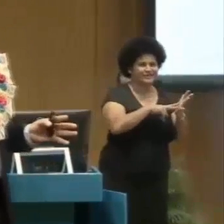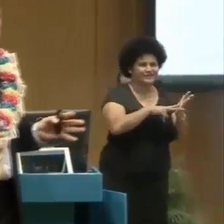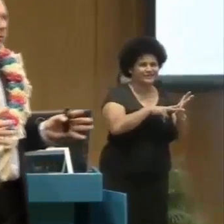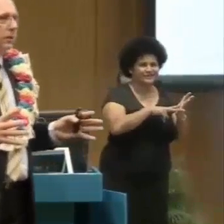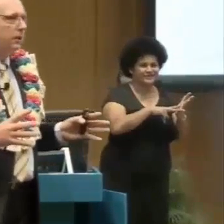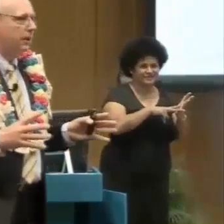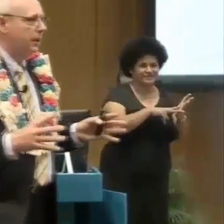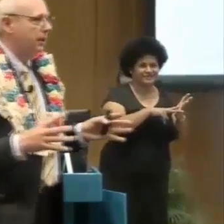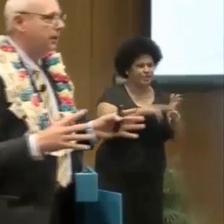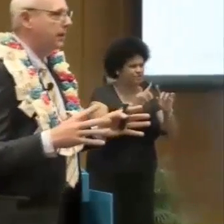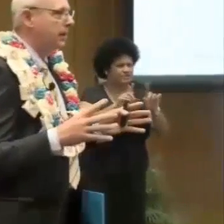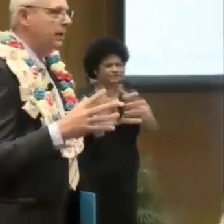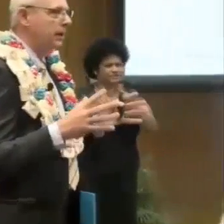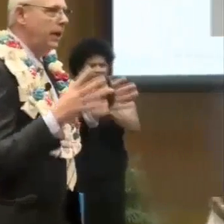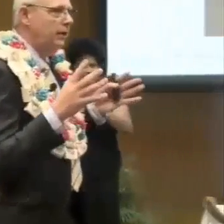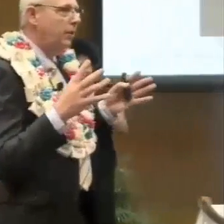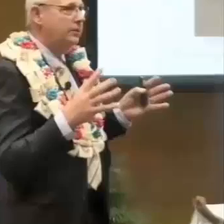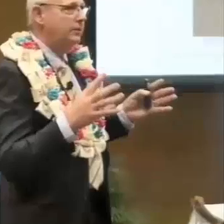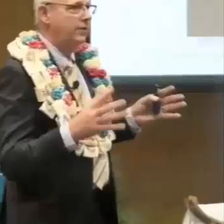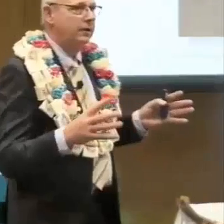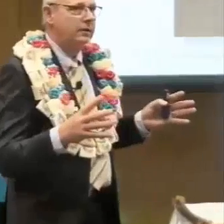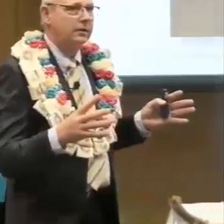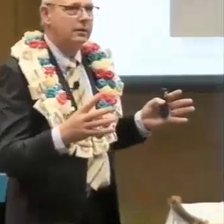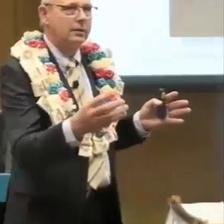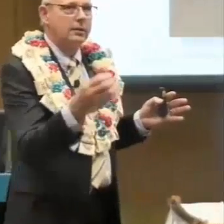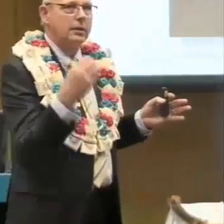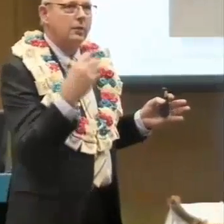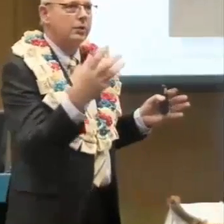video. Now, and why is it video?